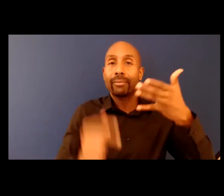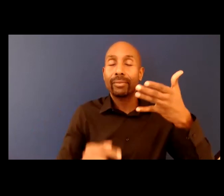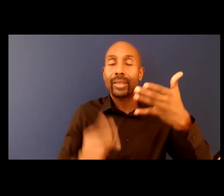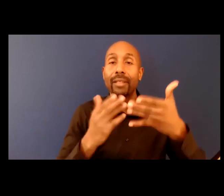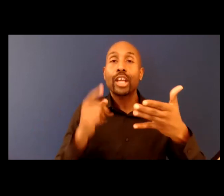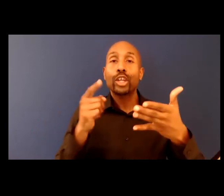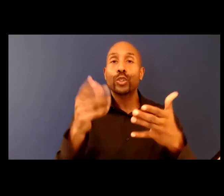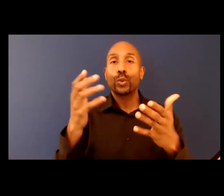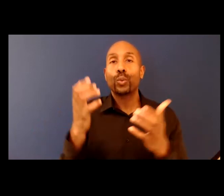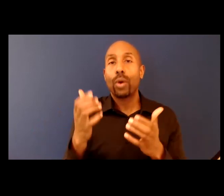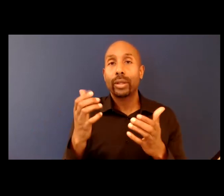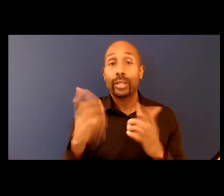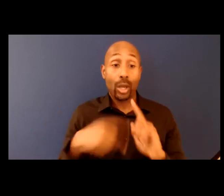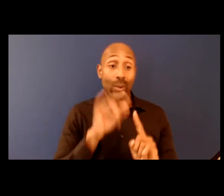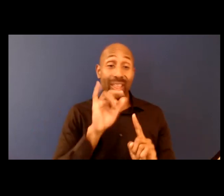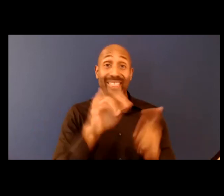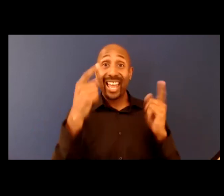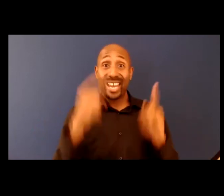What did you want?